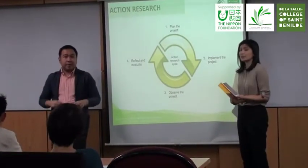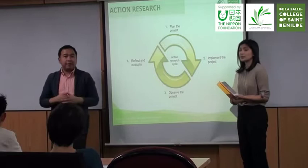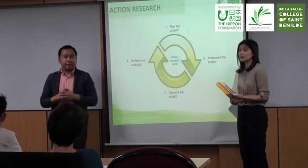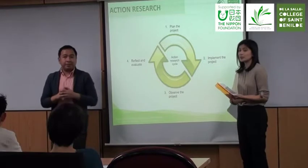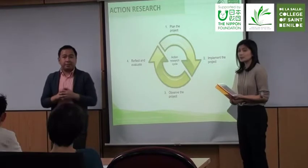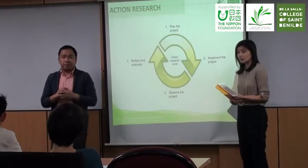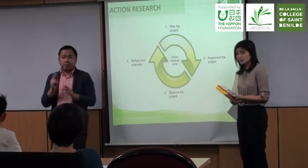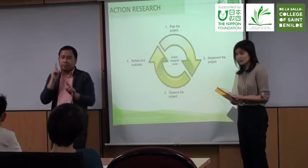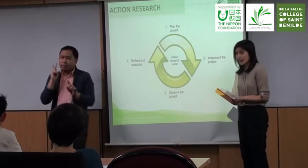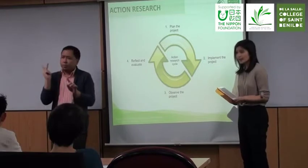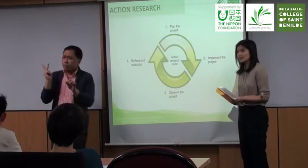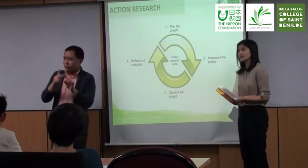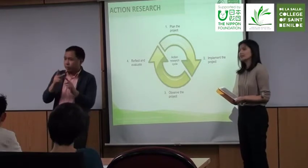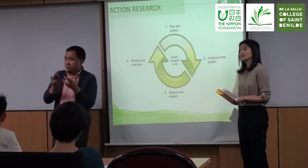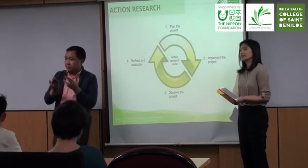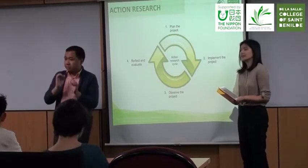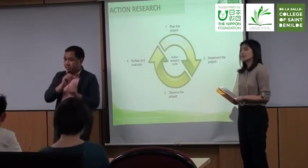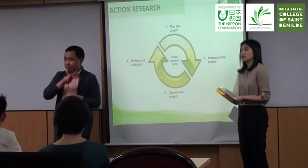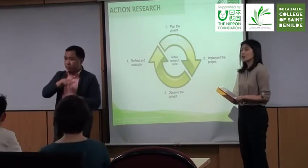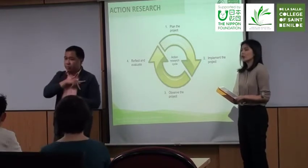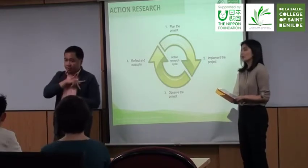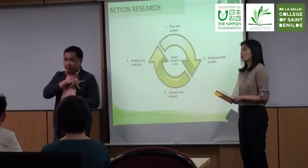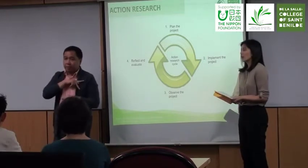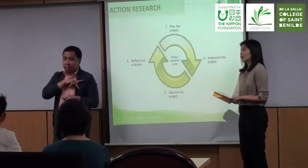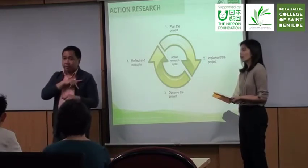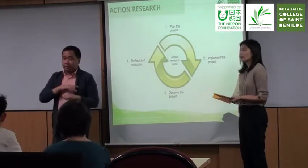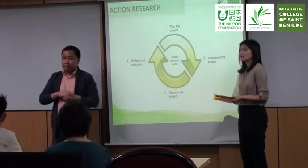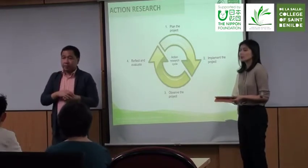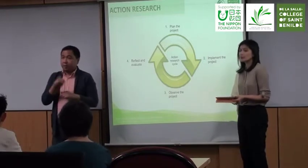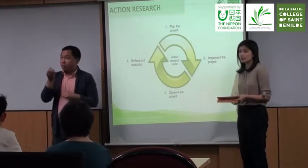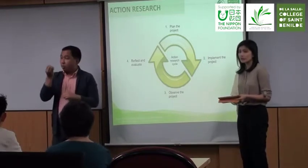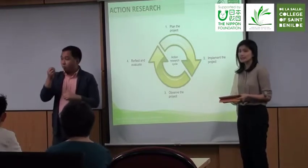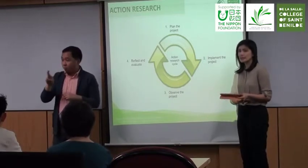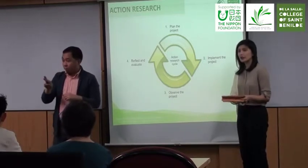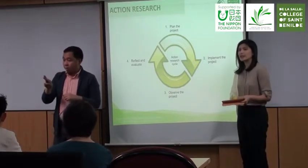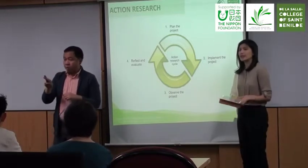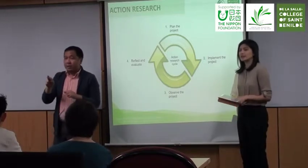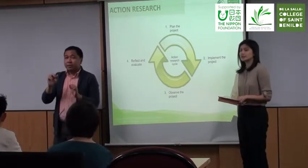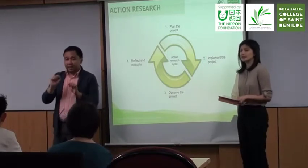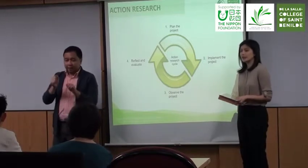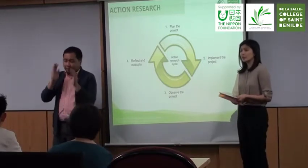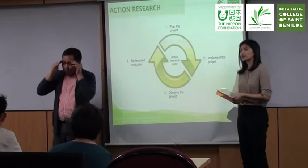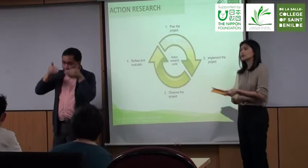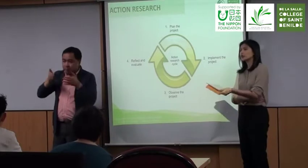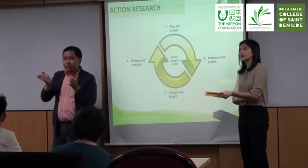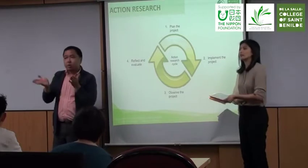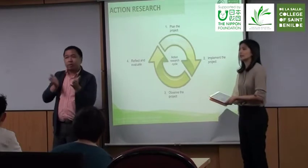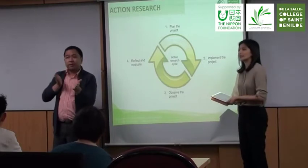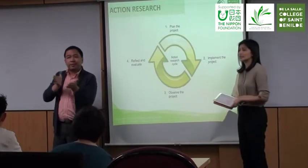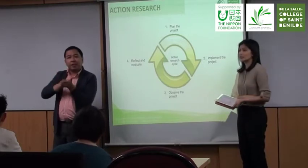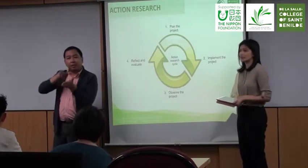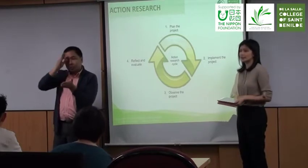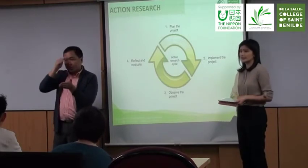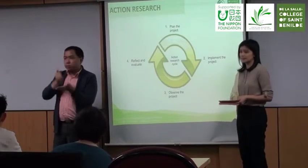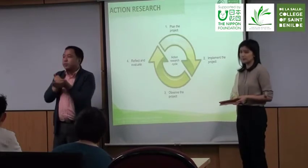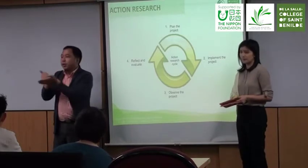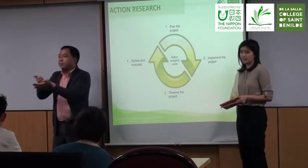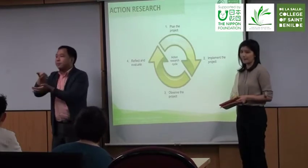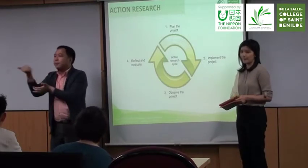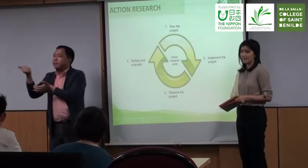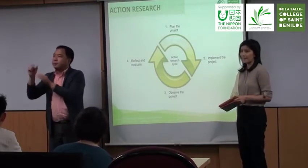Its purpose could be personal or also service learning in order to help